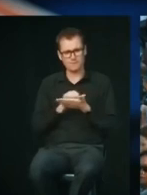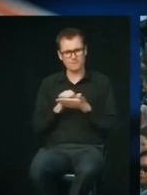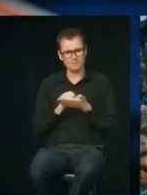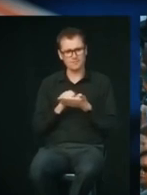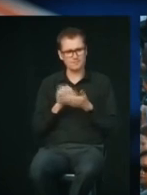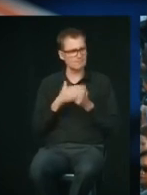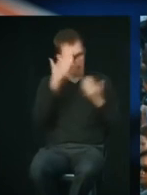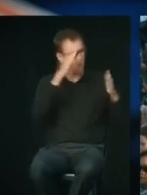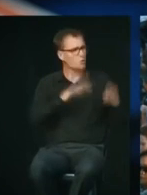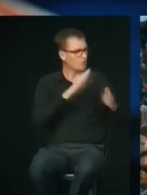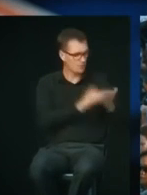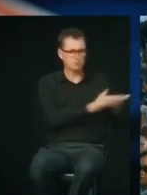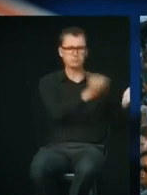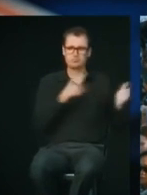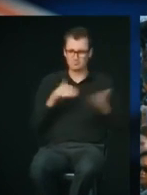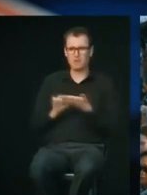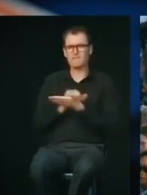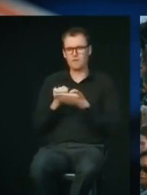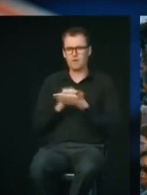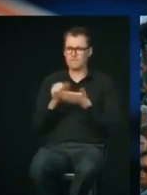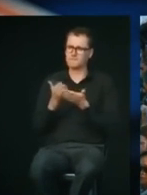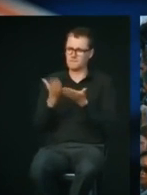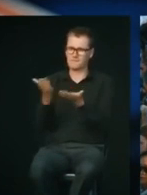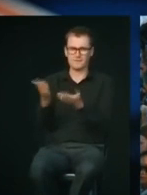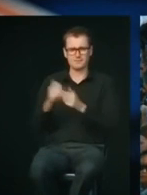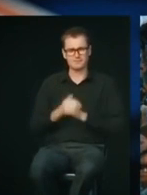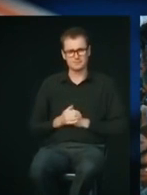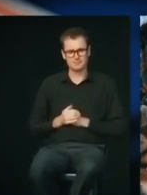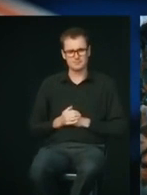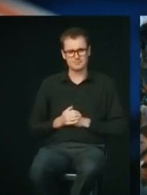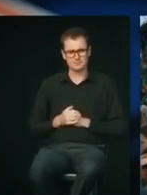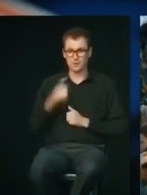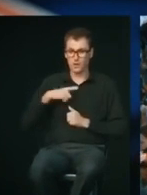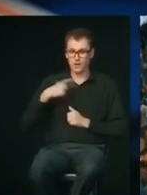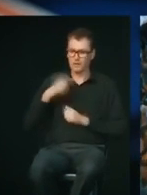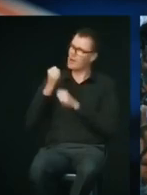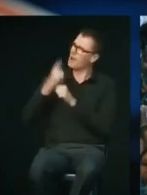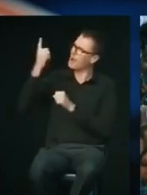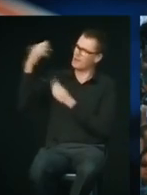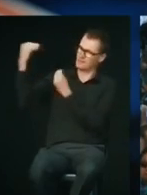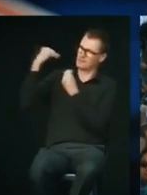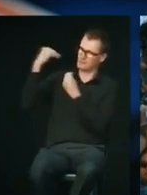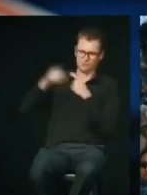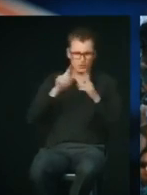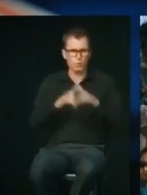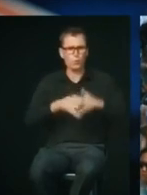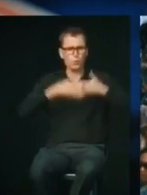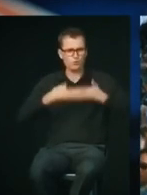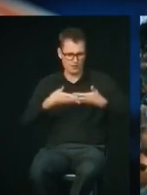and Muslim forgive because they are taught by Allah, they are taught by